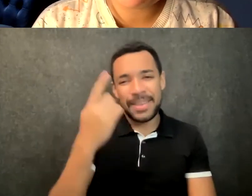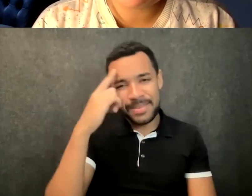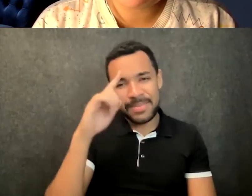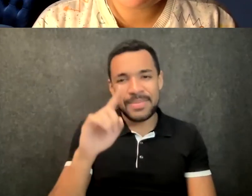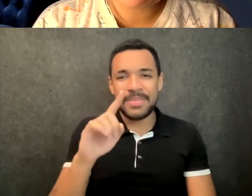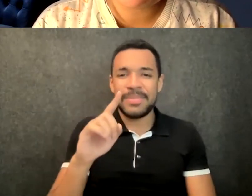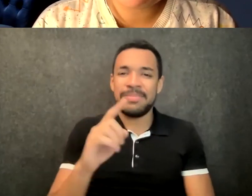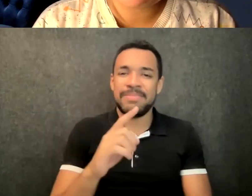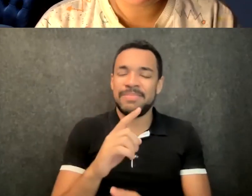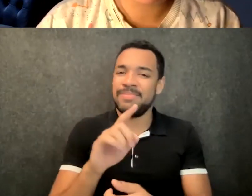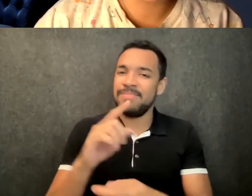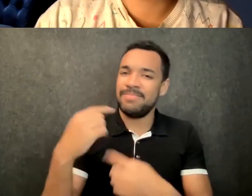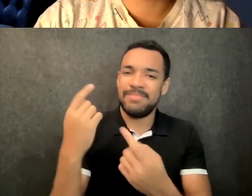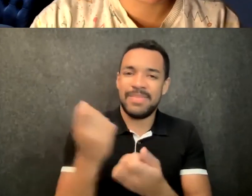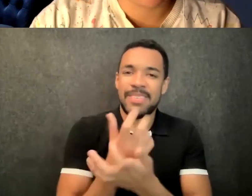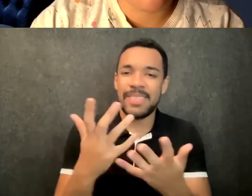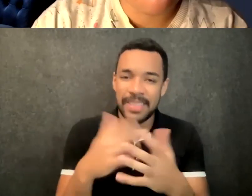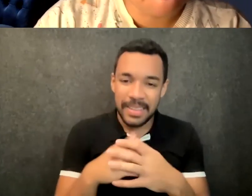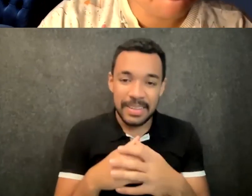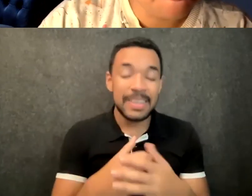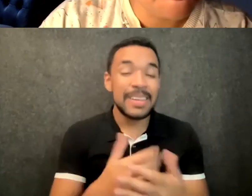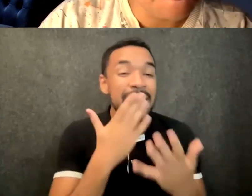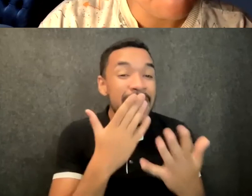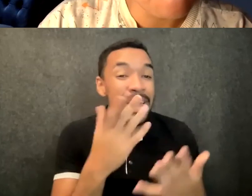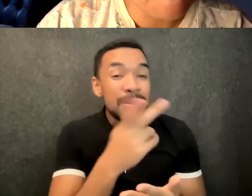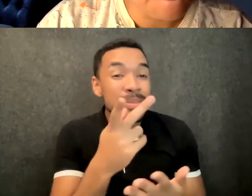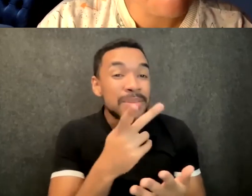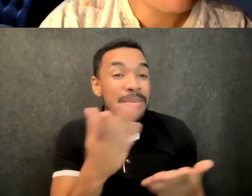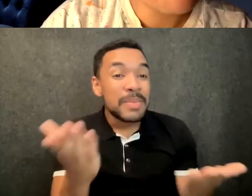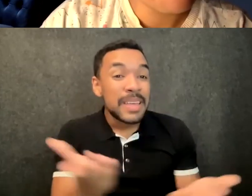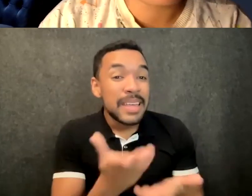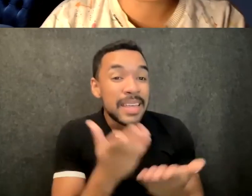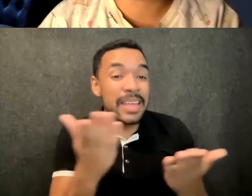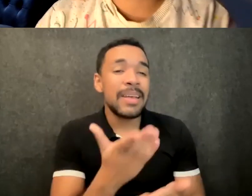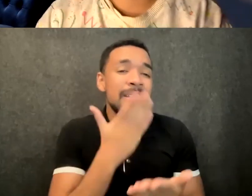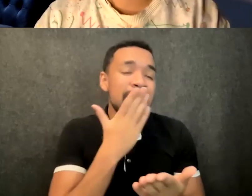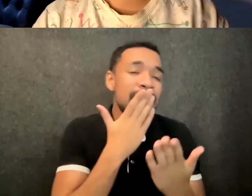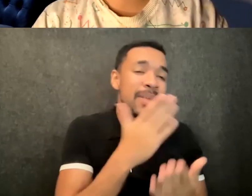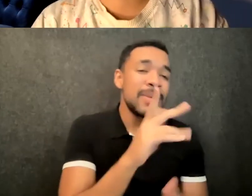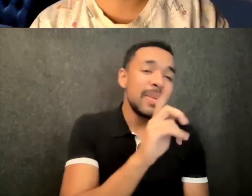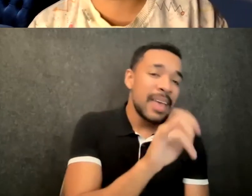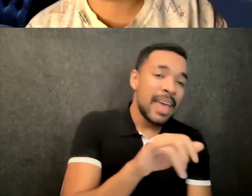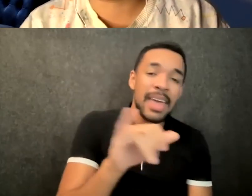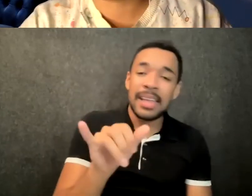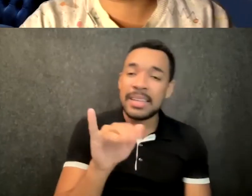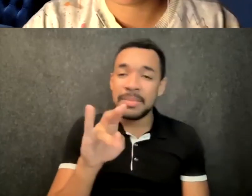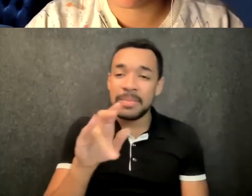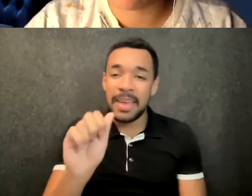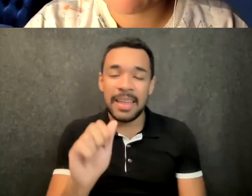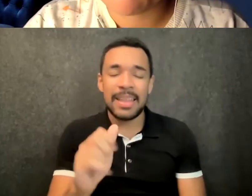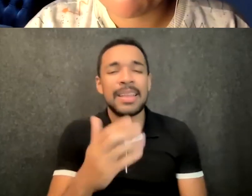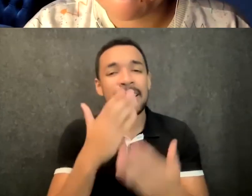Of course, thank you so much for being here. Thank you, Kay and Jimena, for a wonderful, wonderful evening. Thank you,